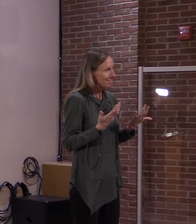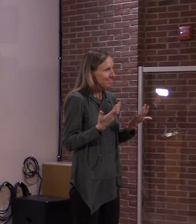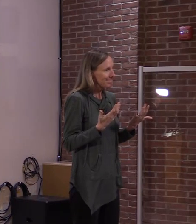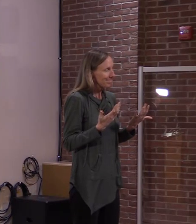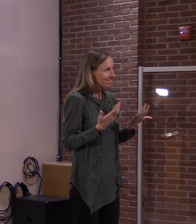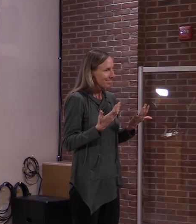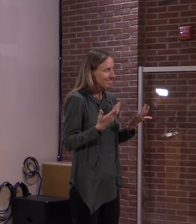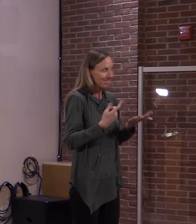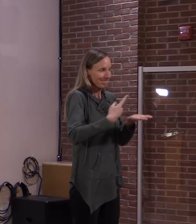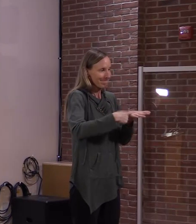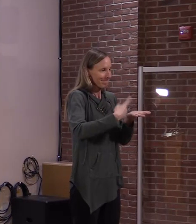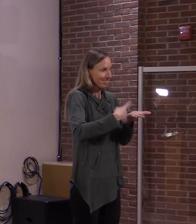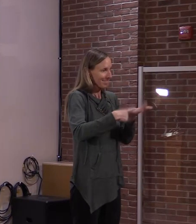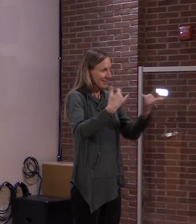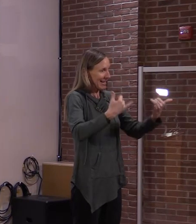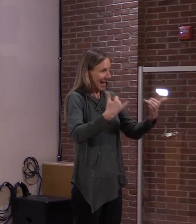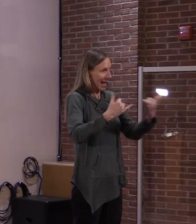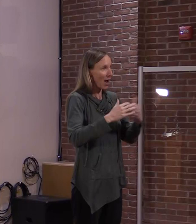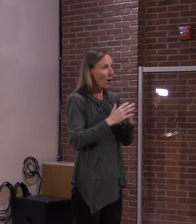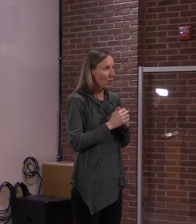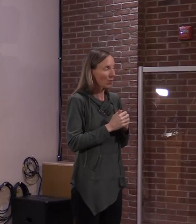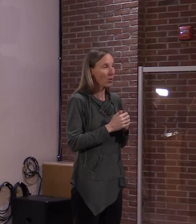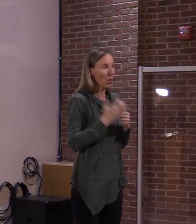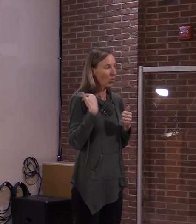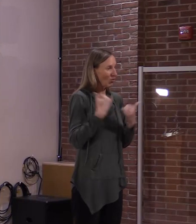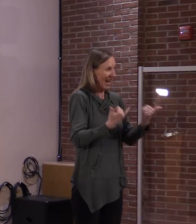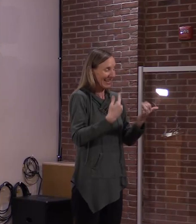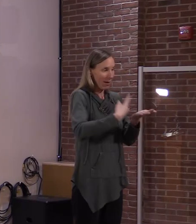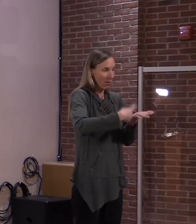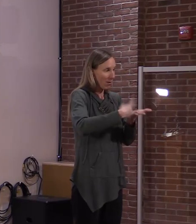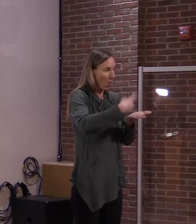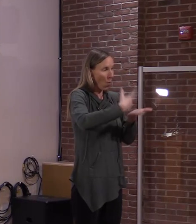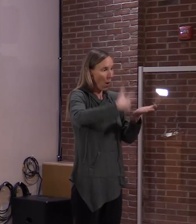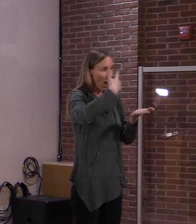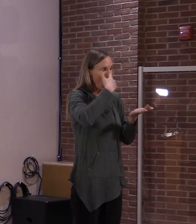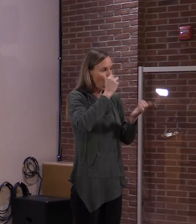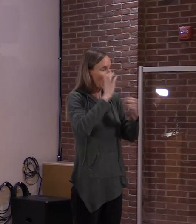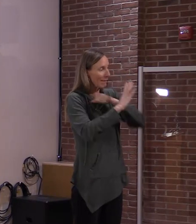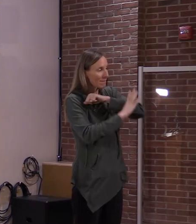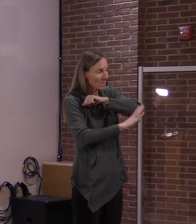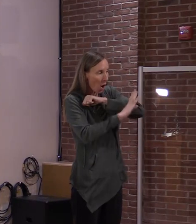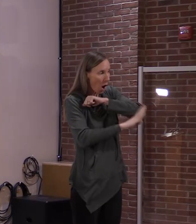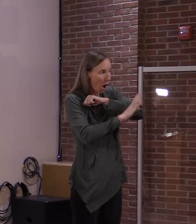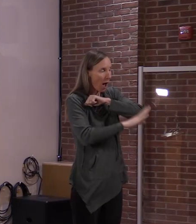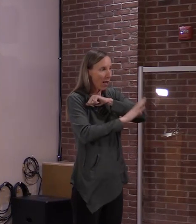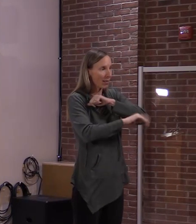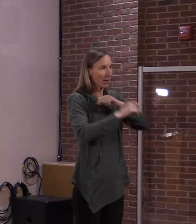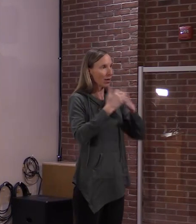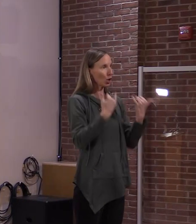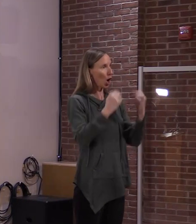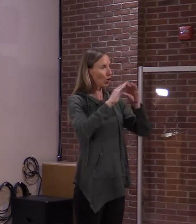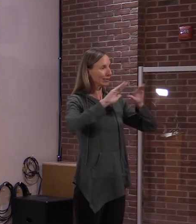appropriately, 90% at least of our energies is just on managing the system as we know it now in the context of this